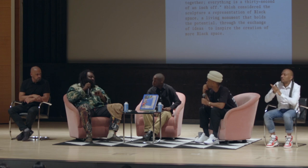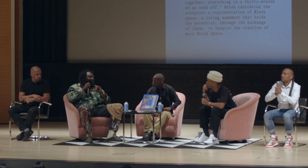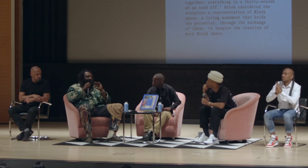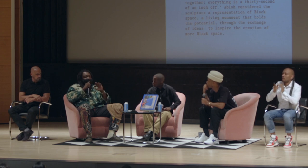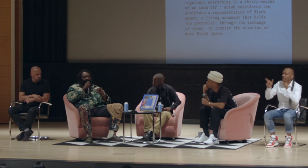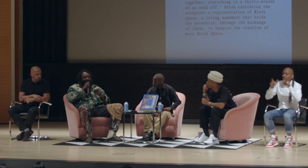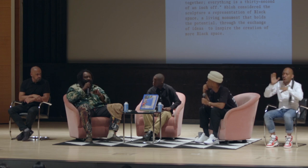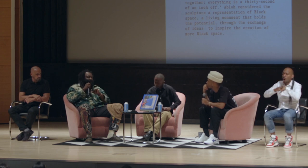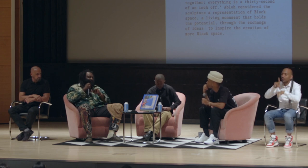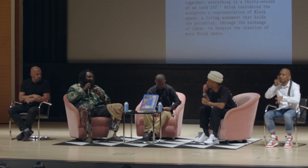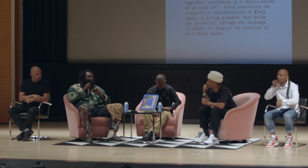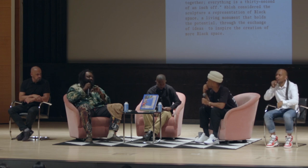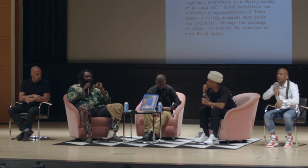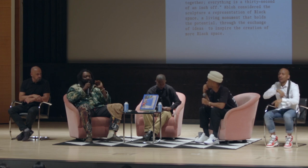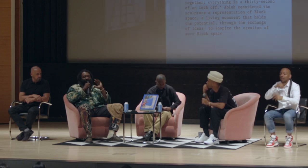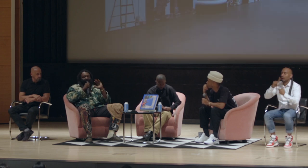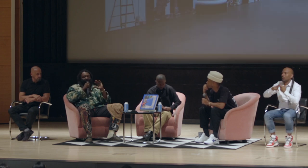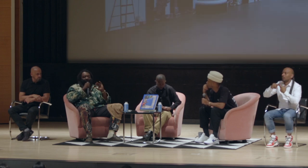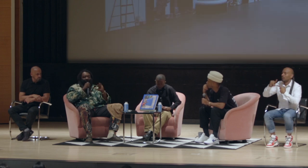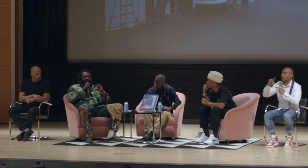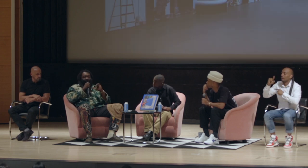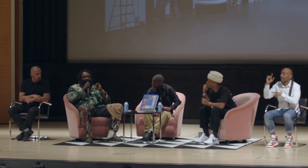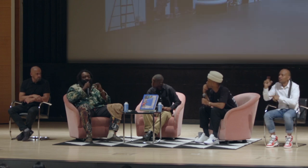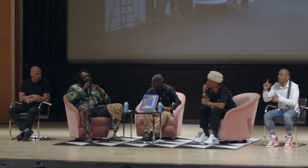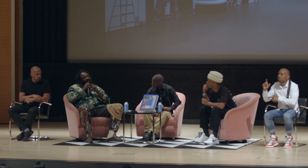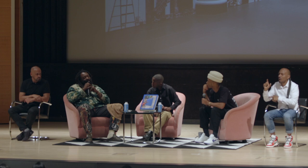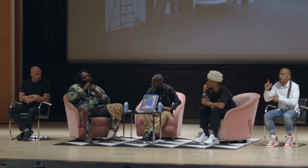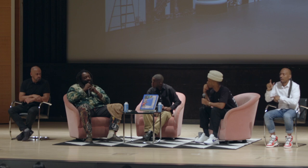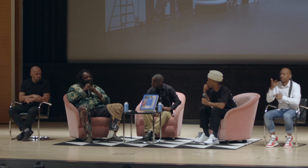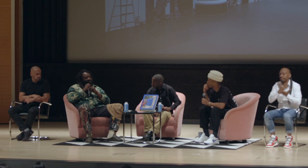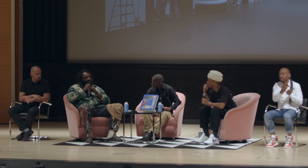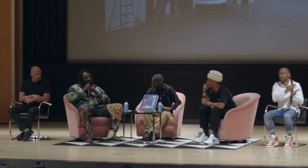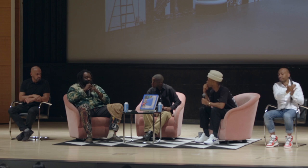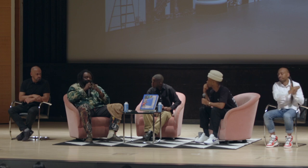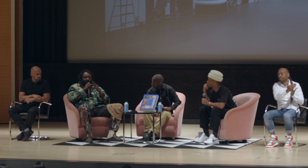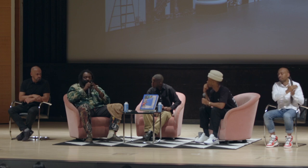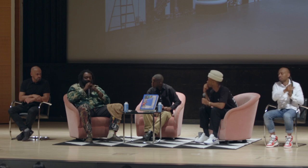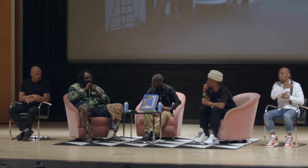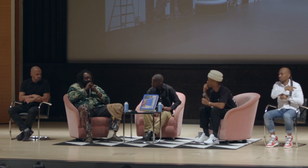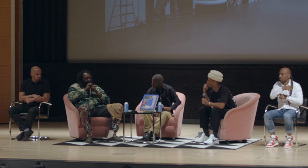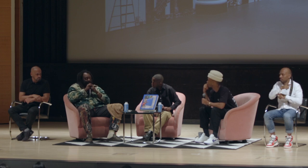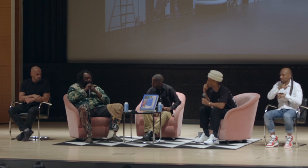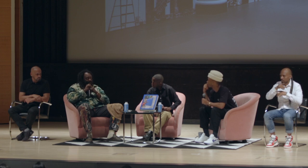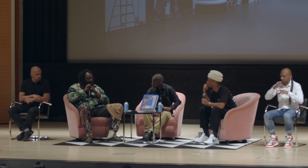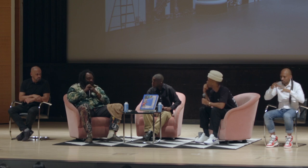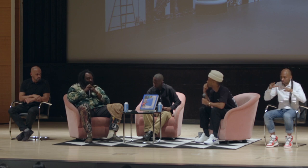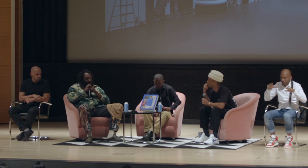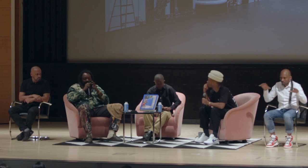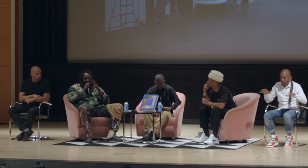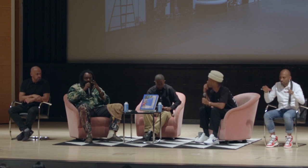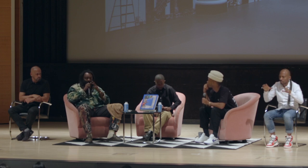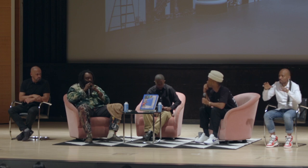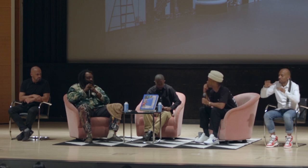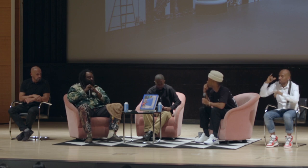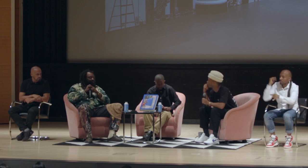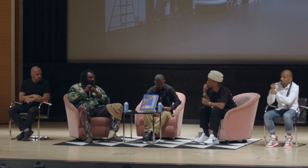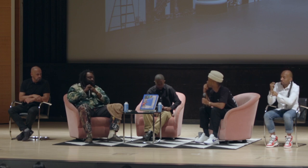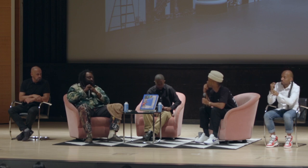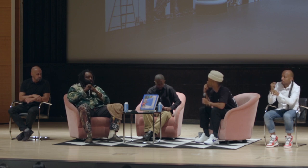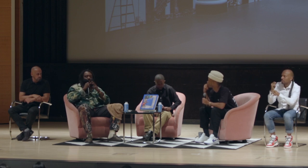people on Twitter, Instagram, and to achieve that, it's the greatest magic trick. That's why he's the